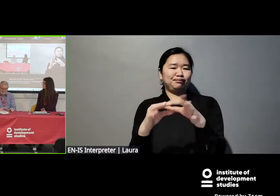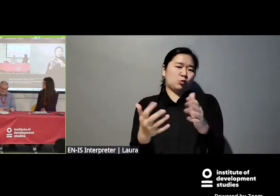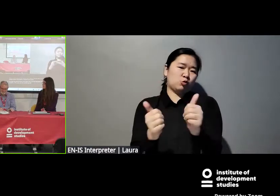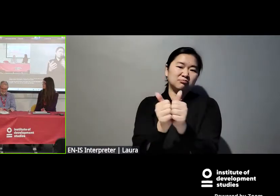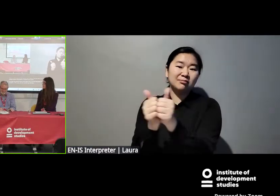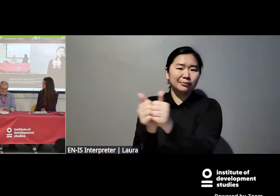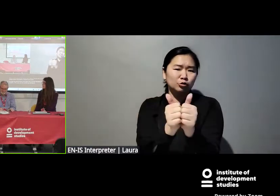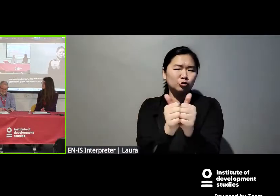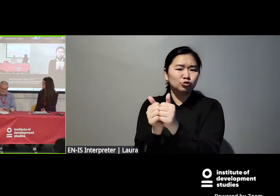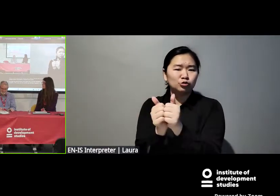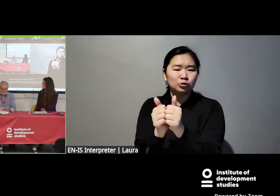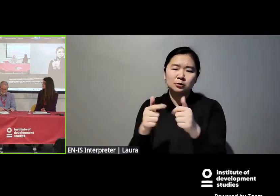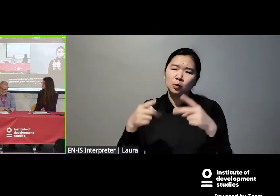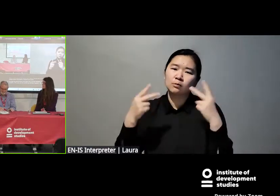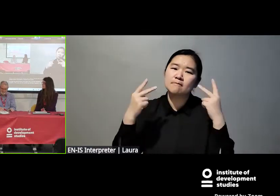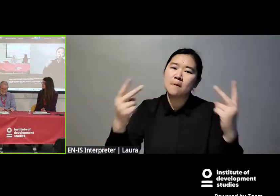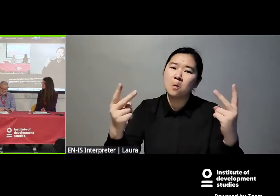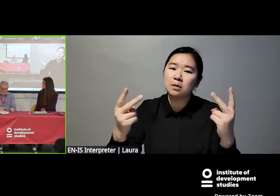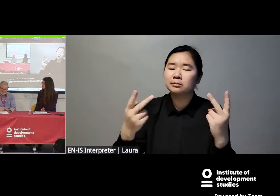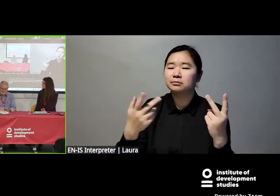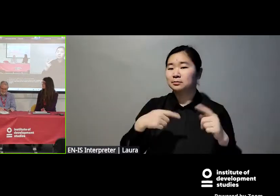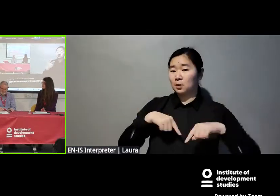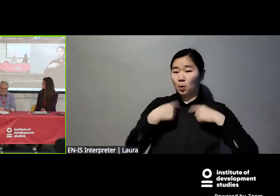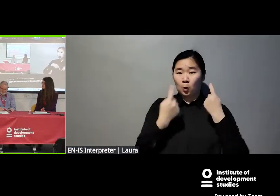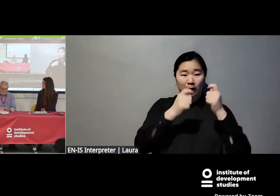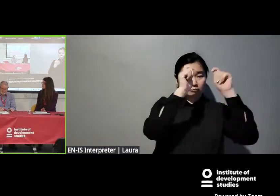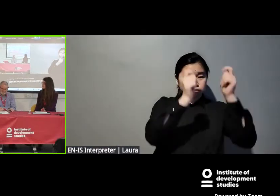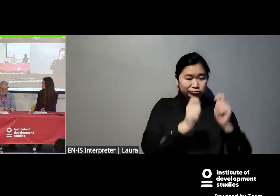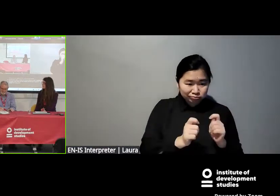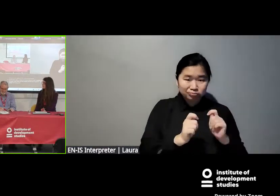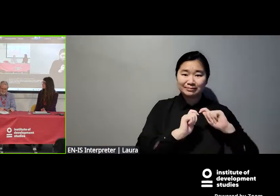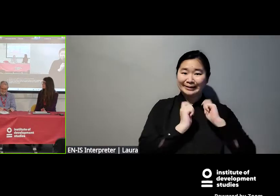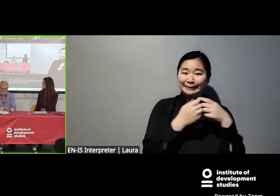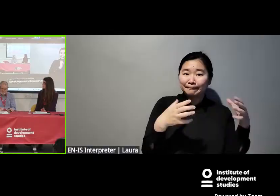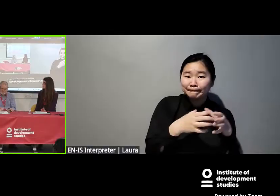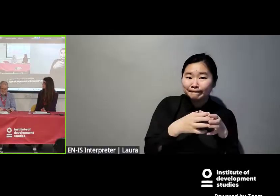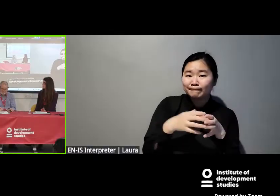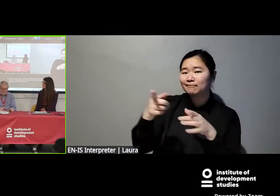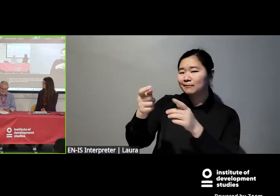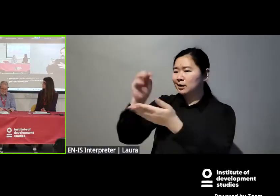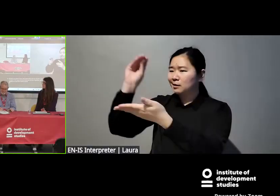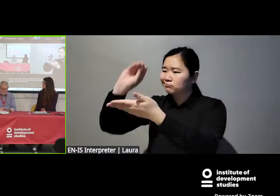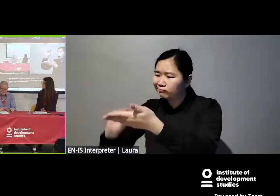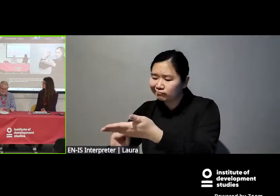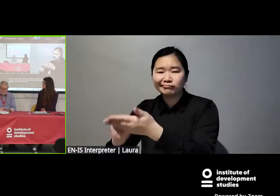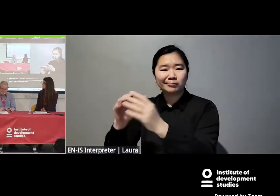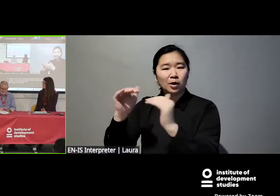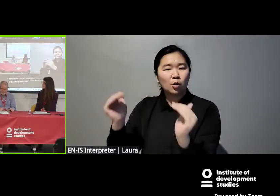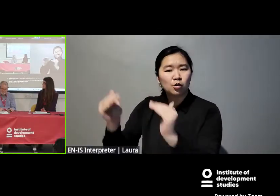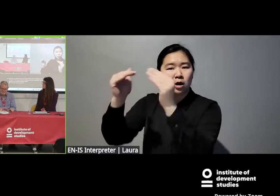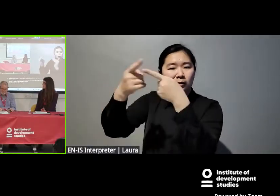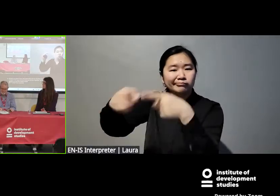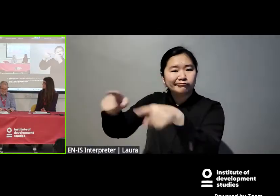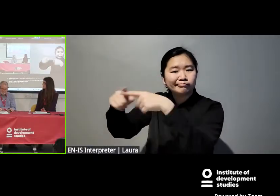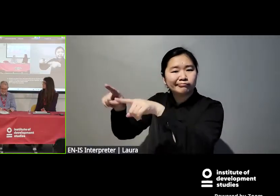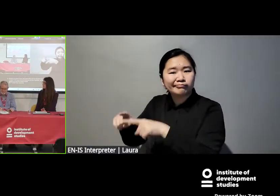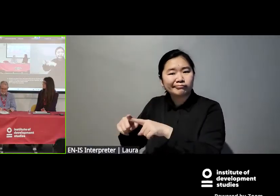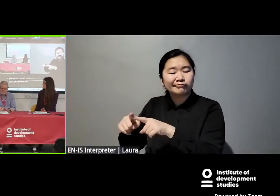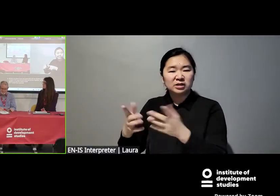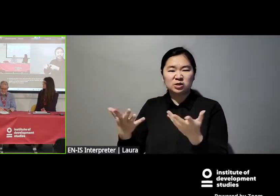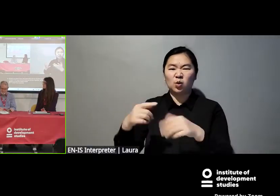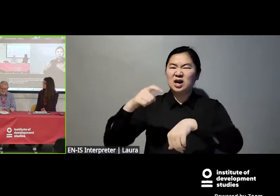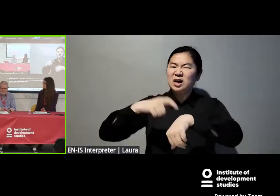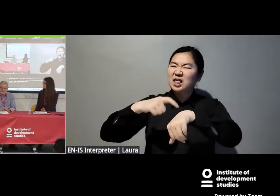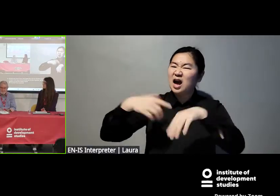be very much evidence-based. So we wanted to go beyond just publishing a summary of what DID and Inclusive Futures